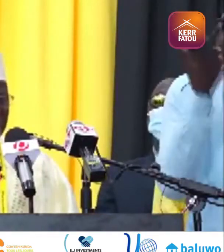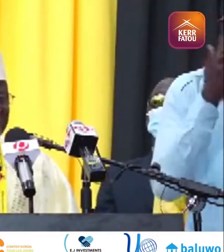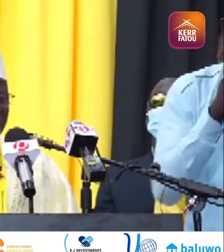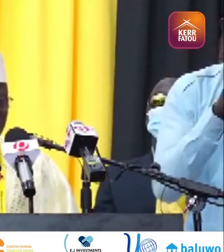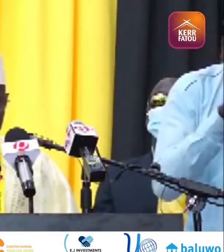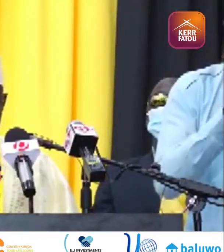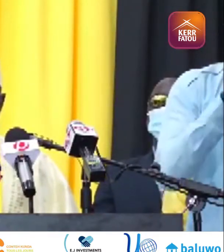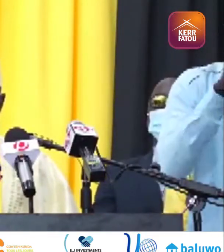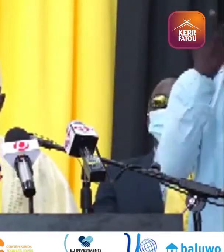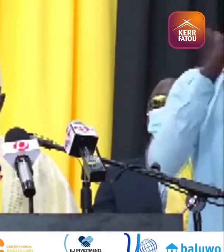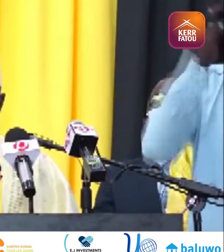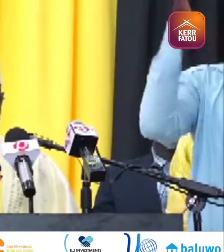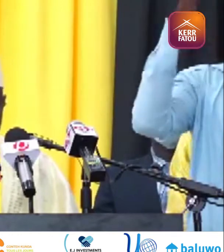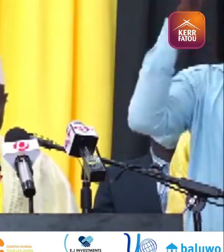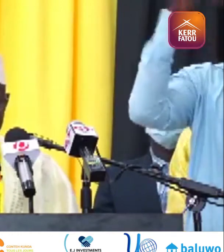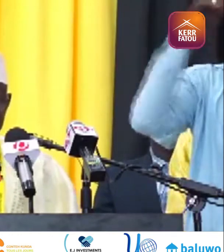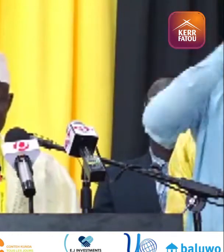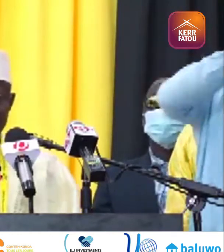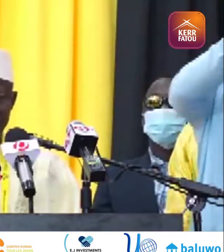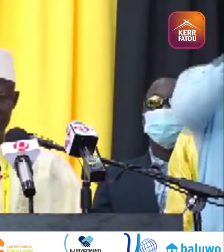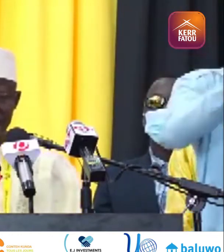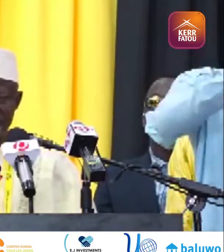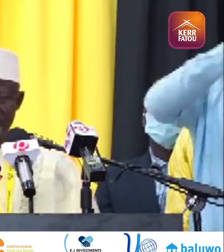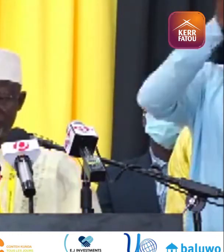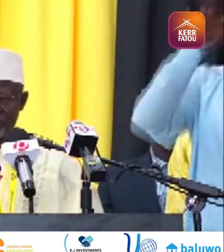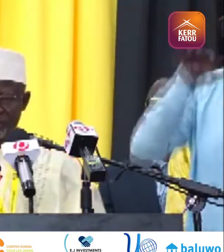flooding, massive flooding in Basse.